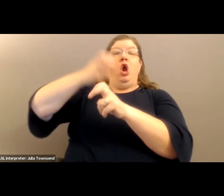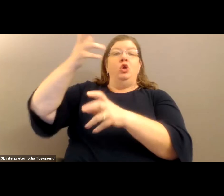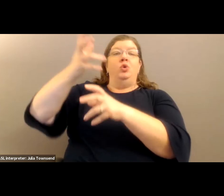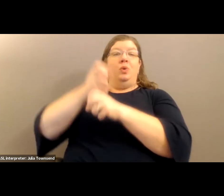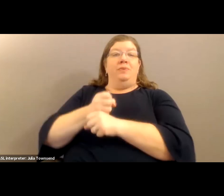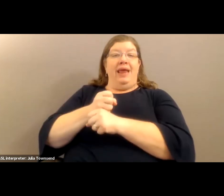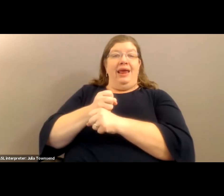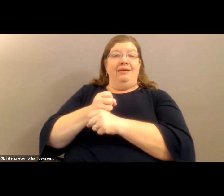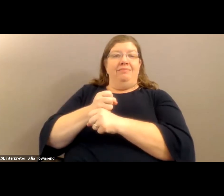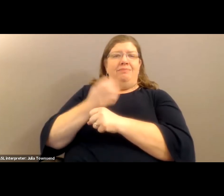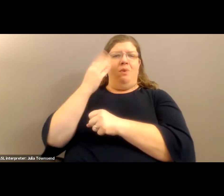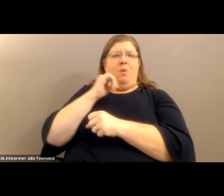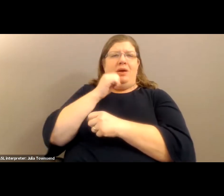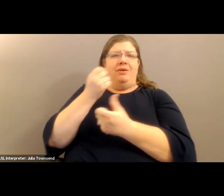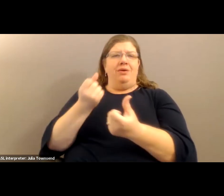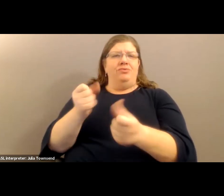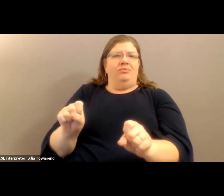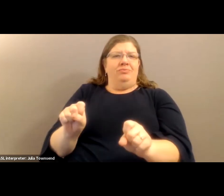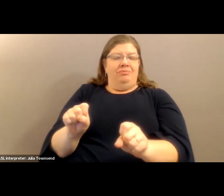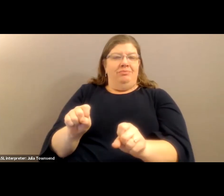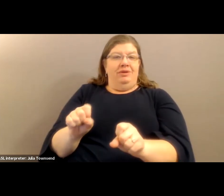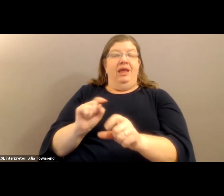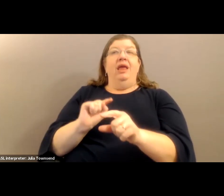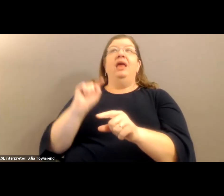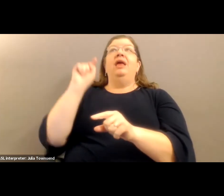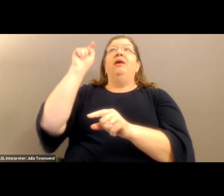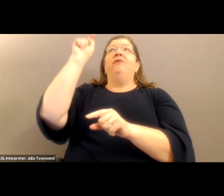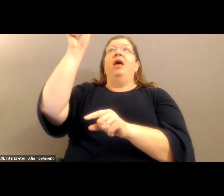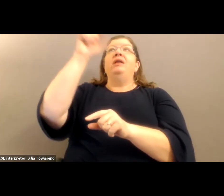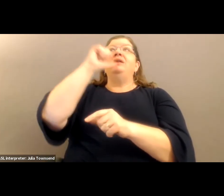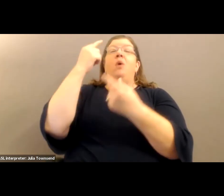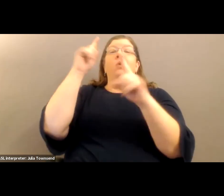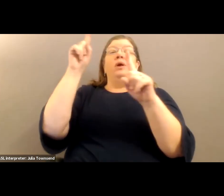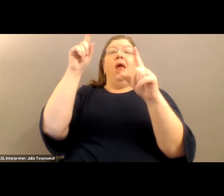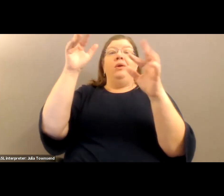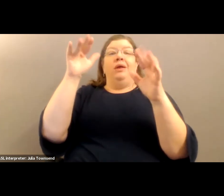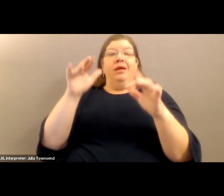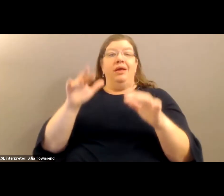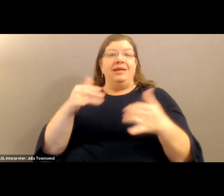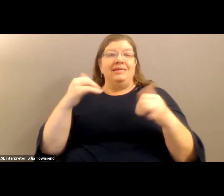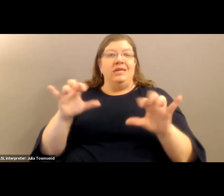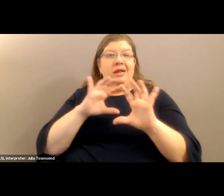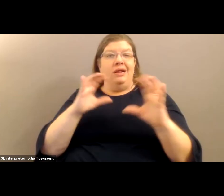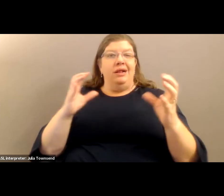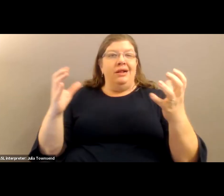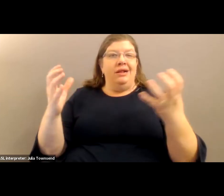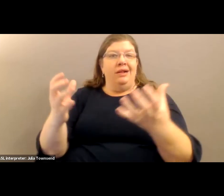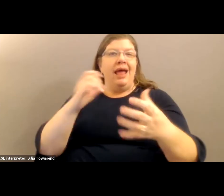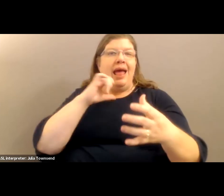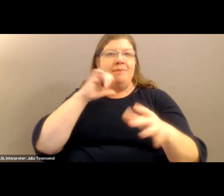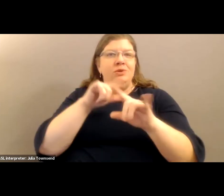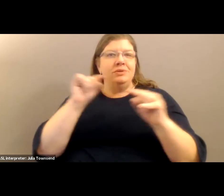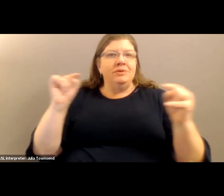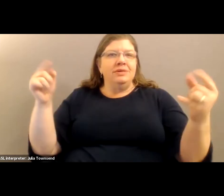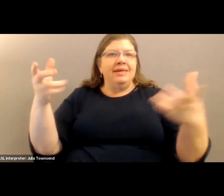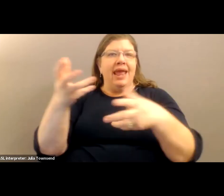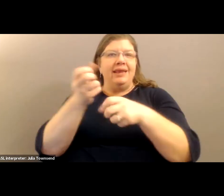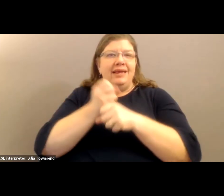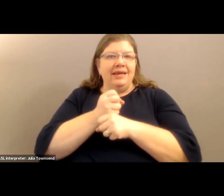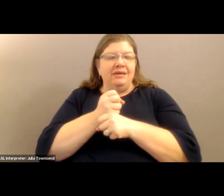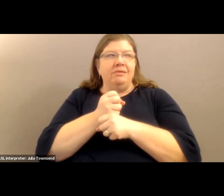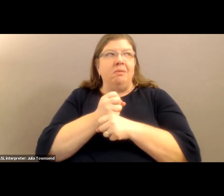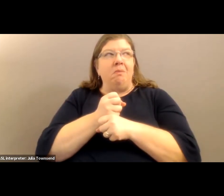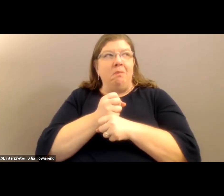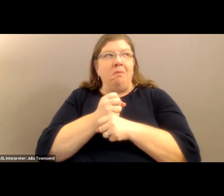but why not go for that? And if that doesn't work out, these right here are still going to be there. And, I